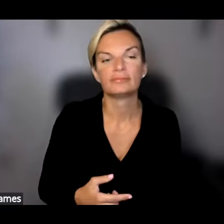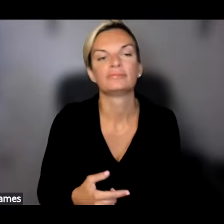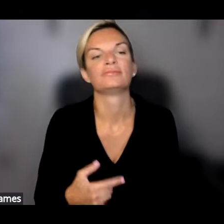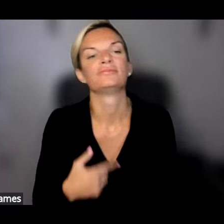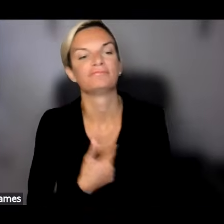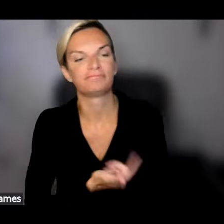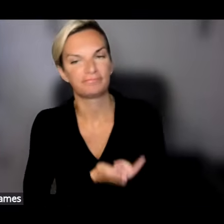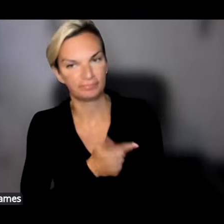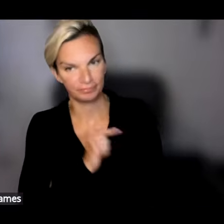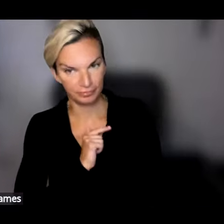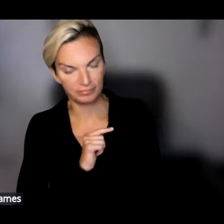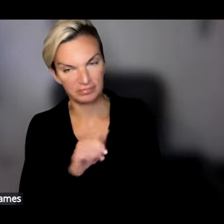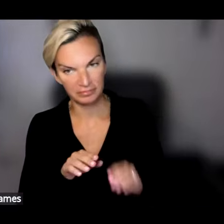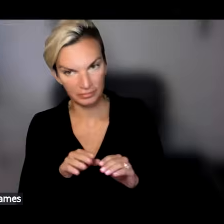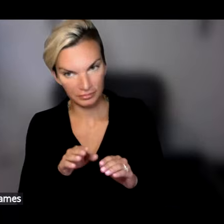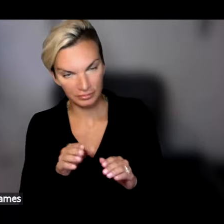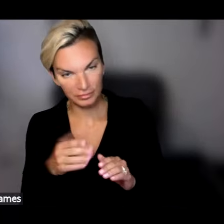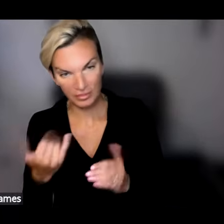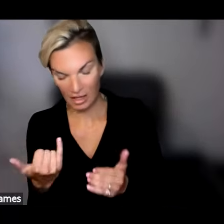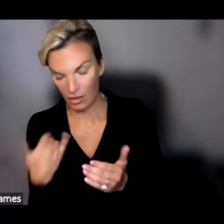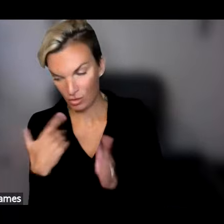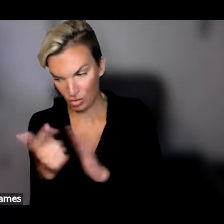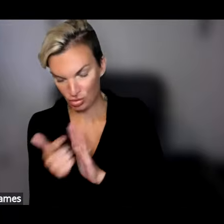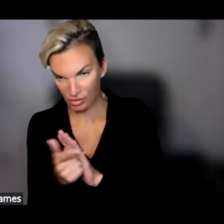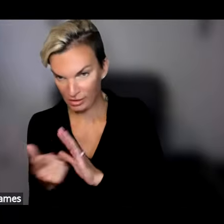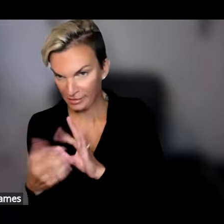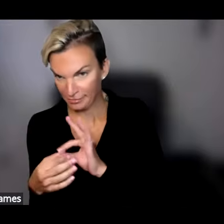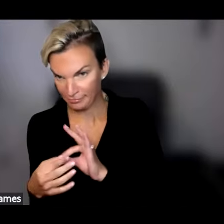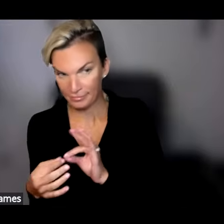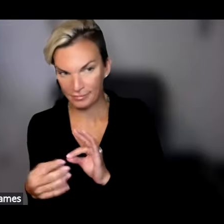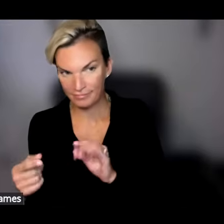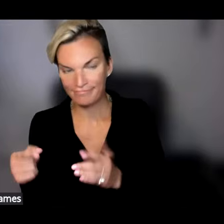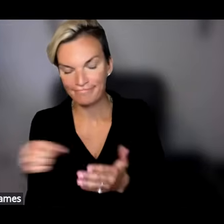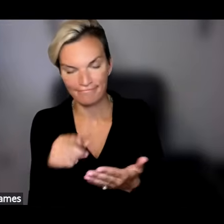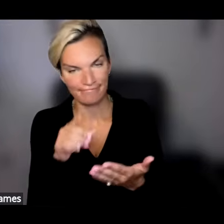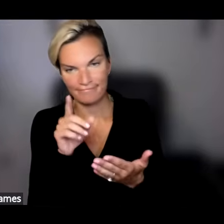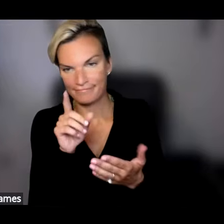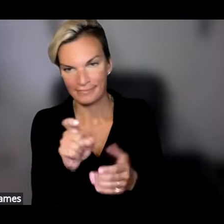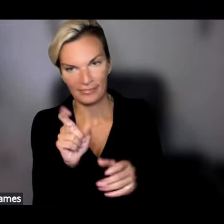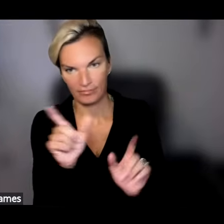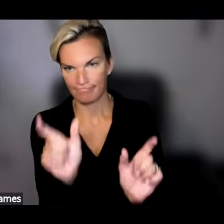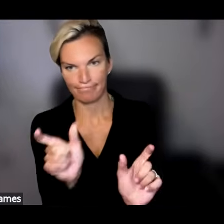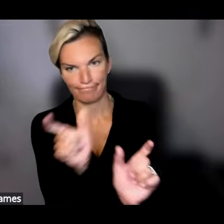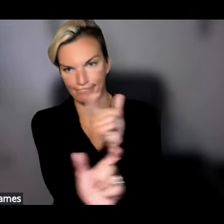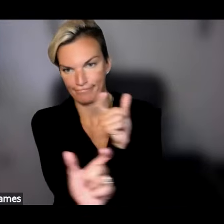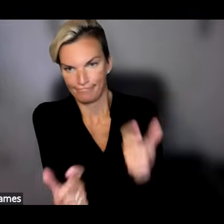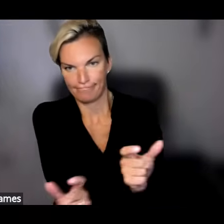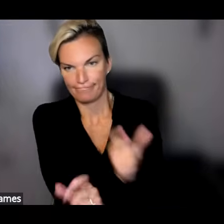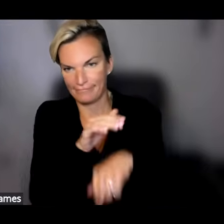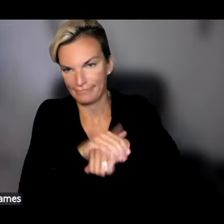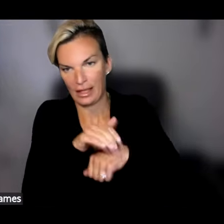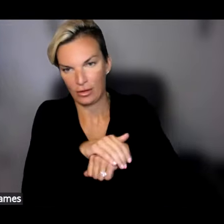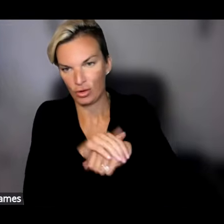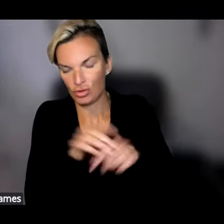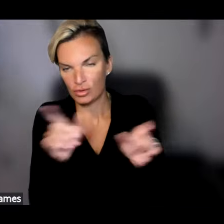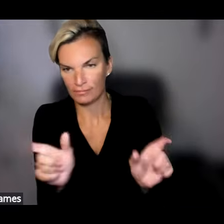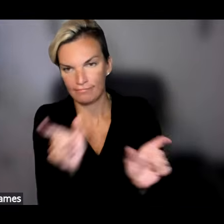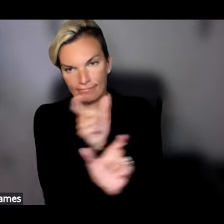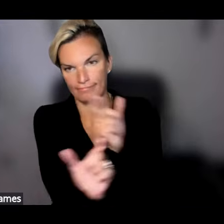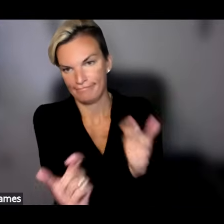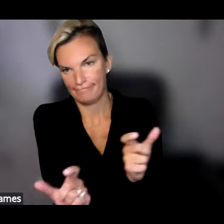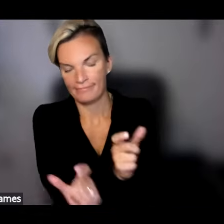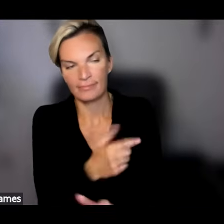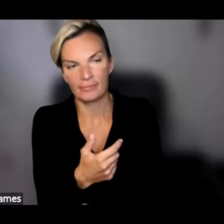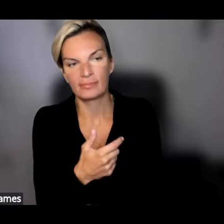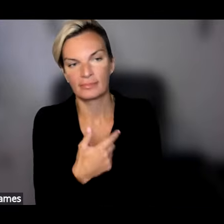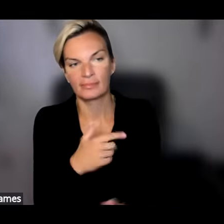and comments from council, I'm back to thinking certain should be going in front. If we keep it similar to what I proposed, I think it makes the